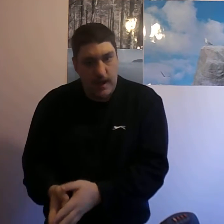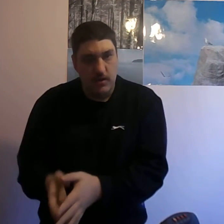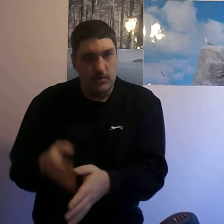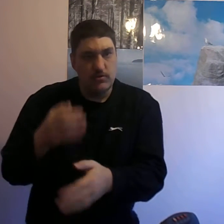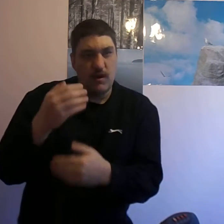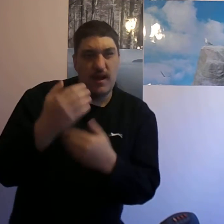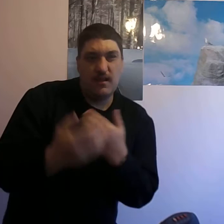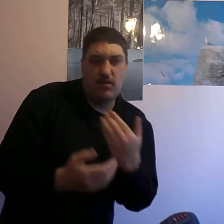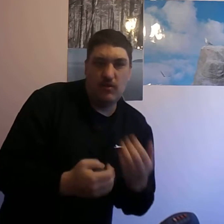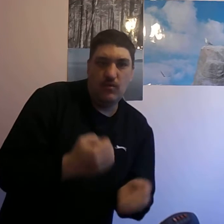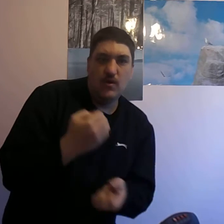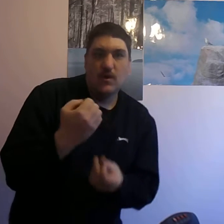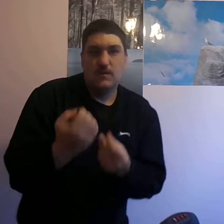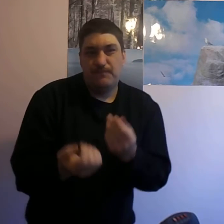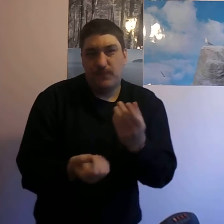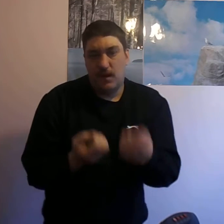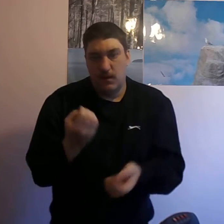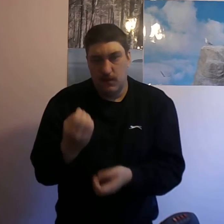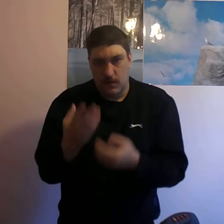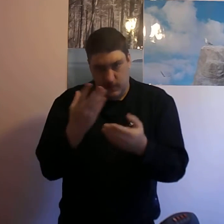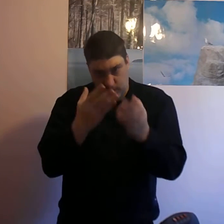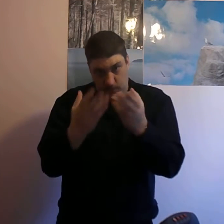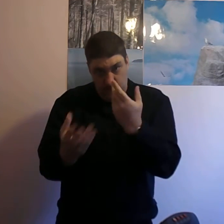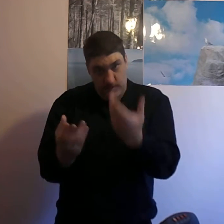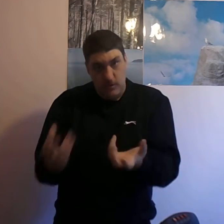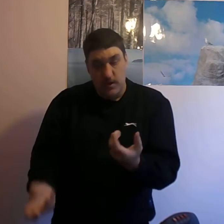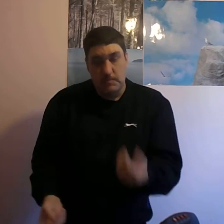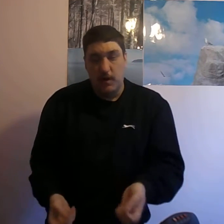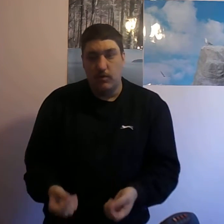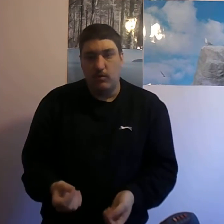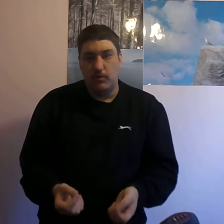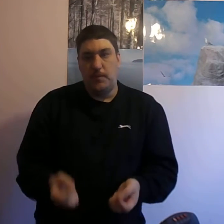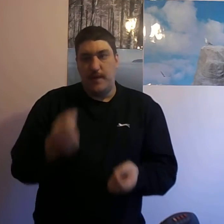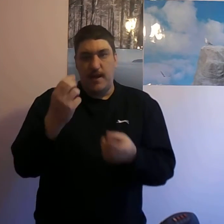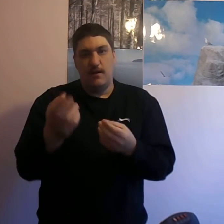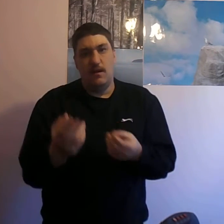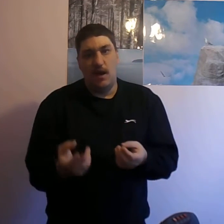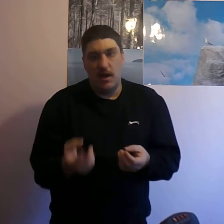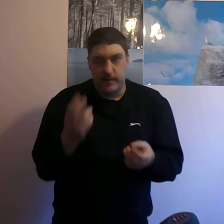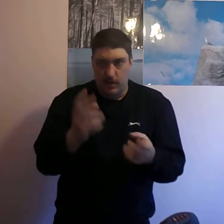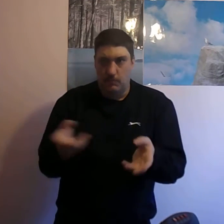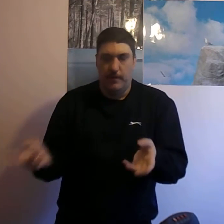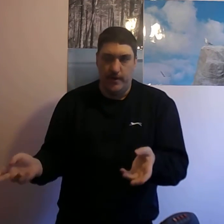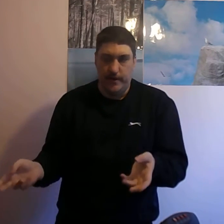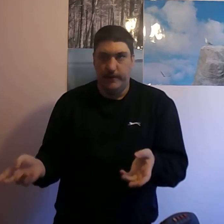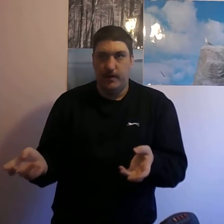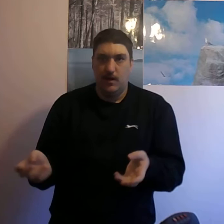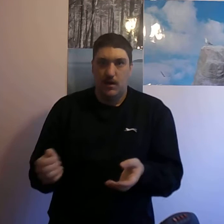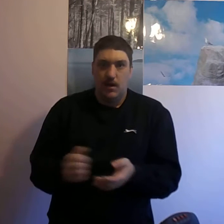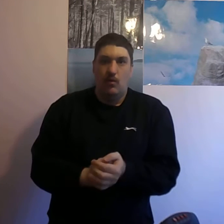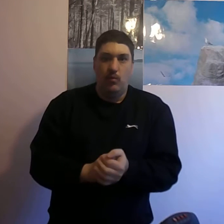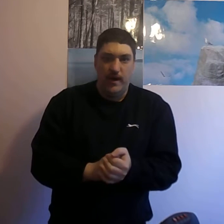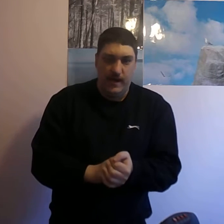you're trying to do these puzzles, but then at some point